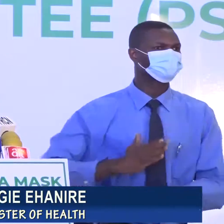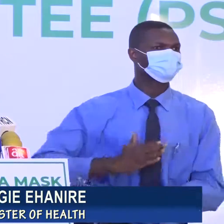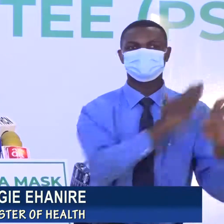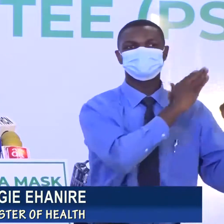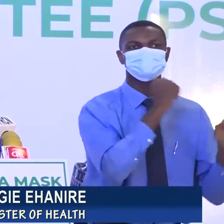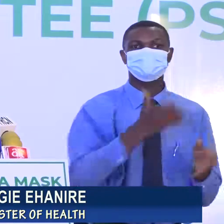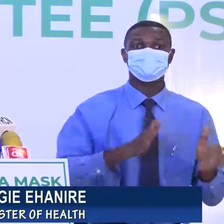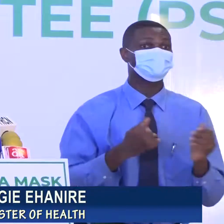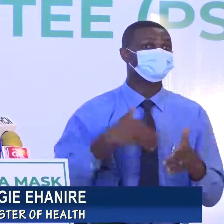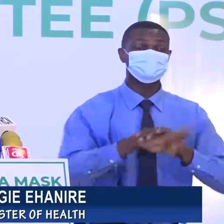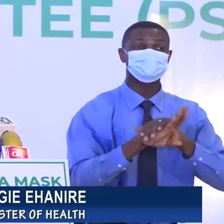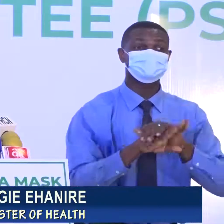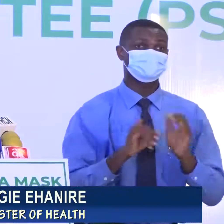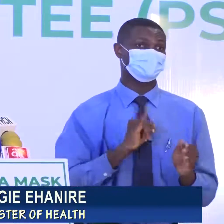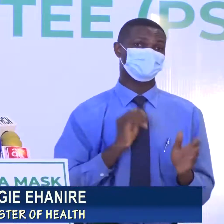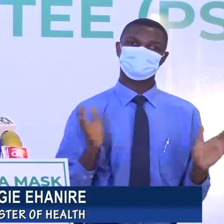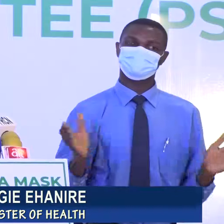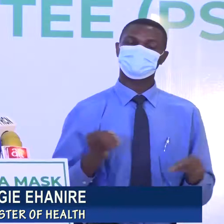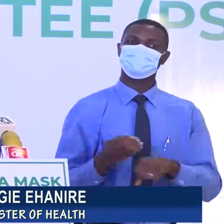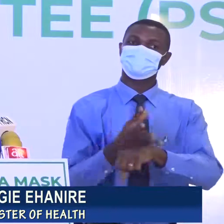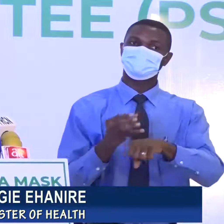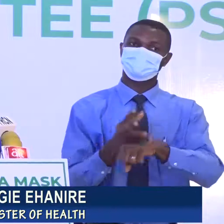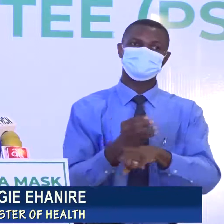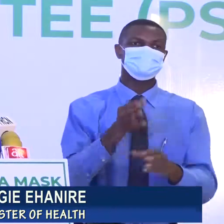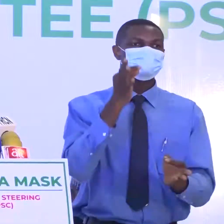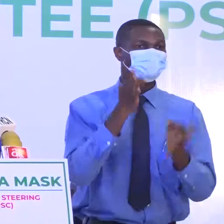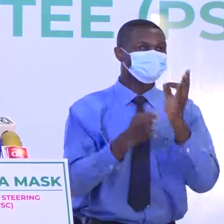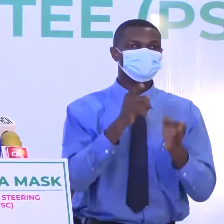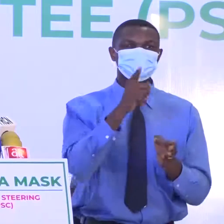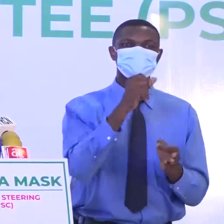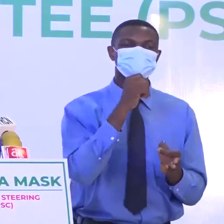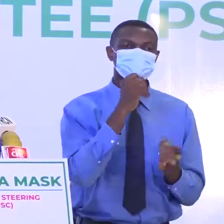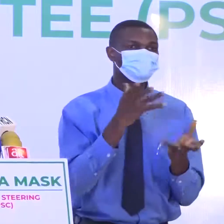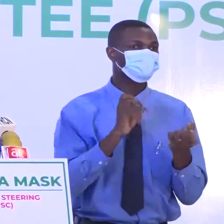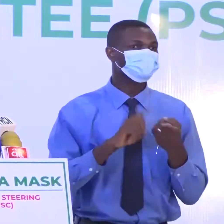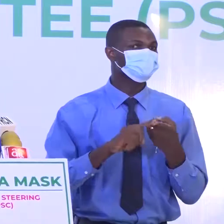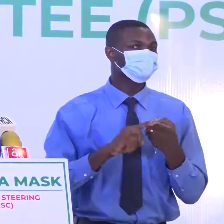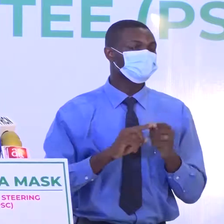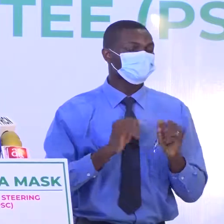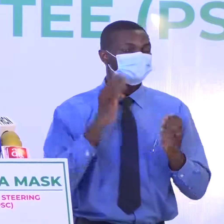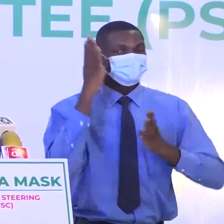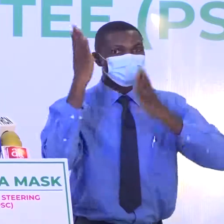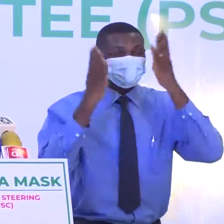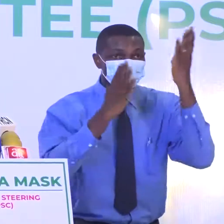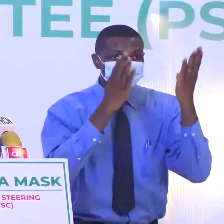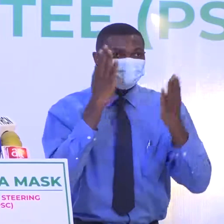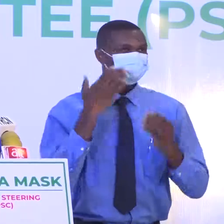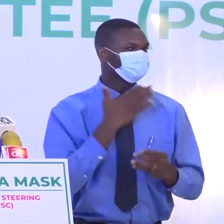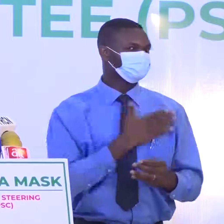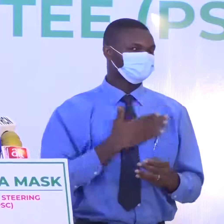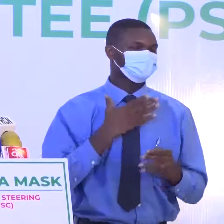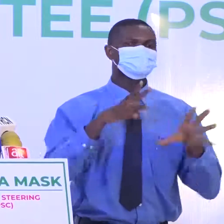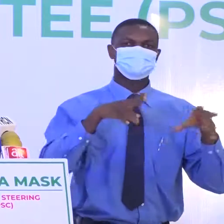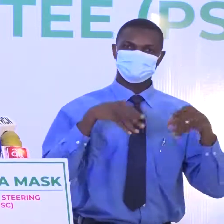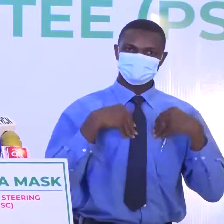Therefore, advise that anybody who doesn't want to be left out or doesn't want to be embarrassed should take your vaccination